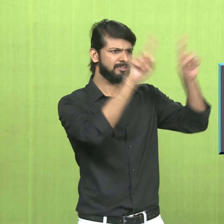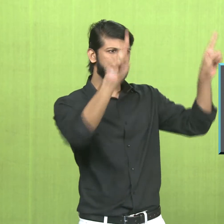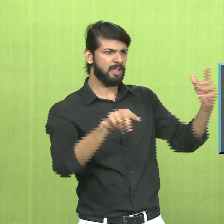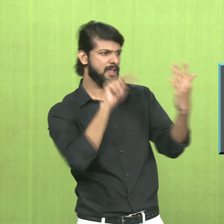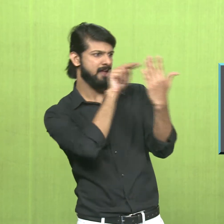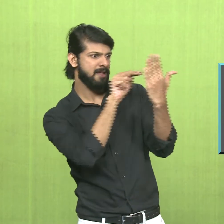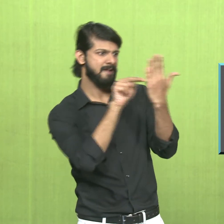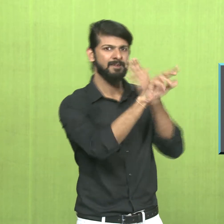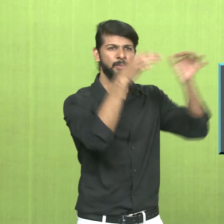tracing paper,